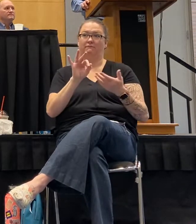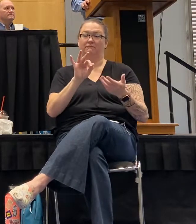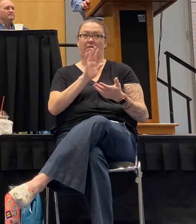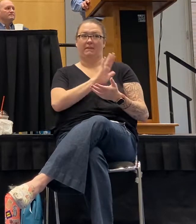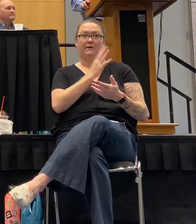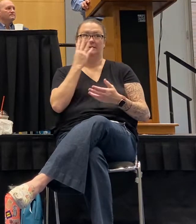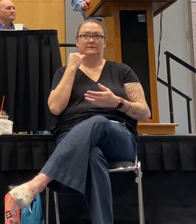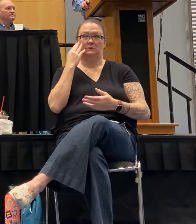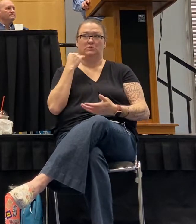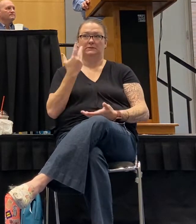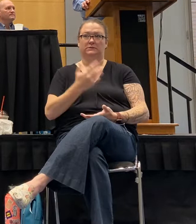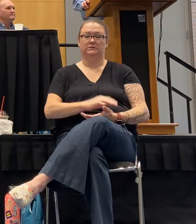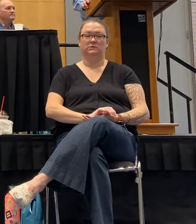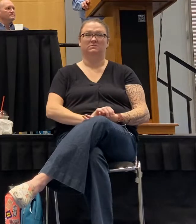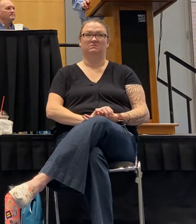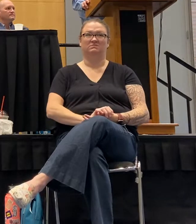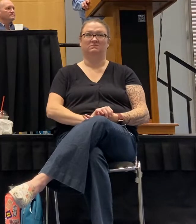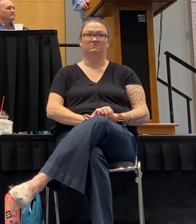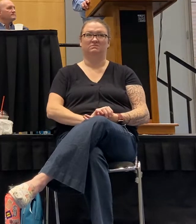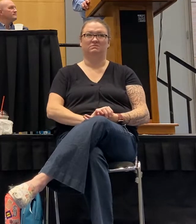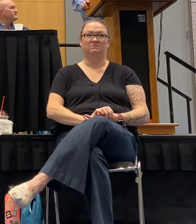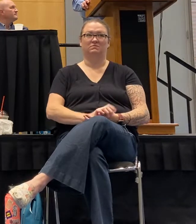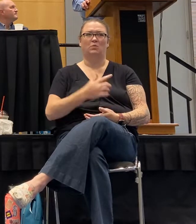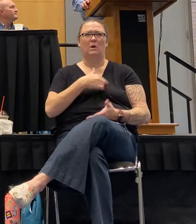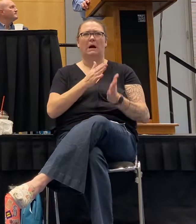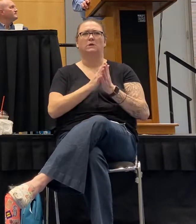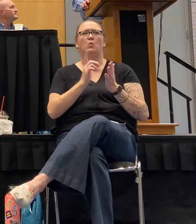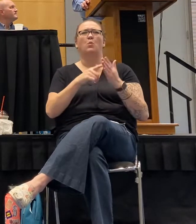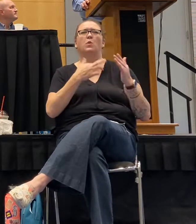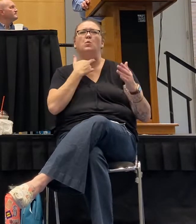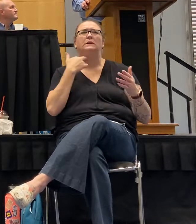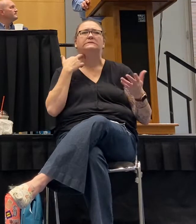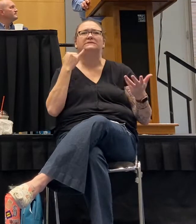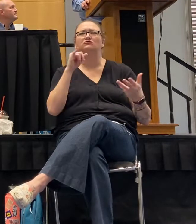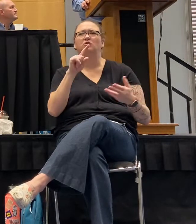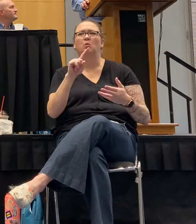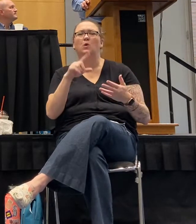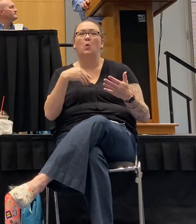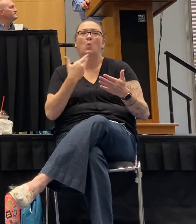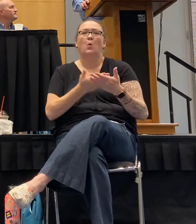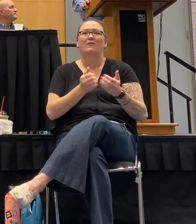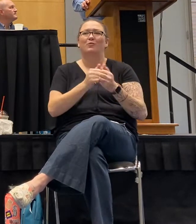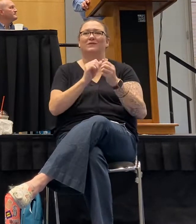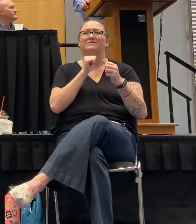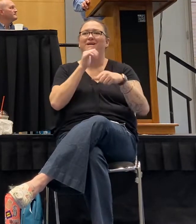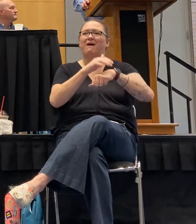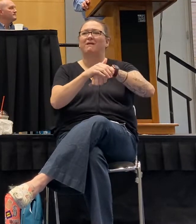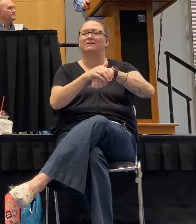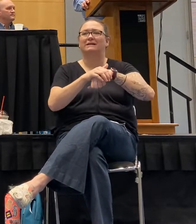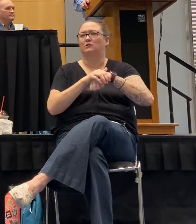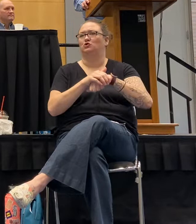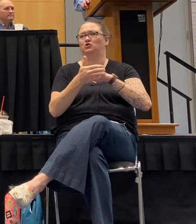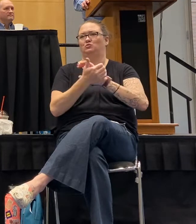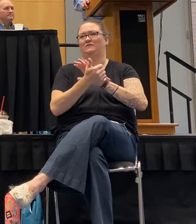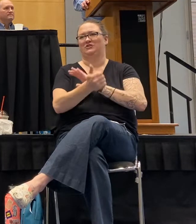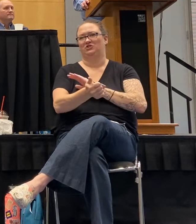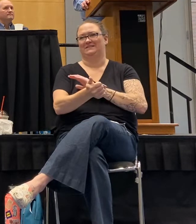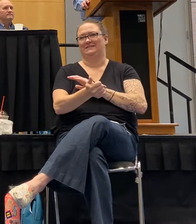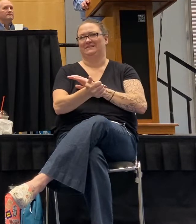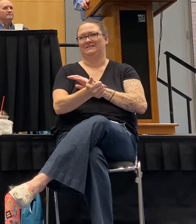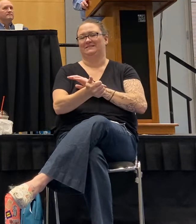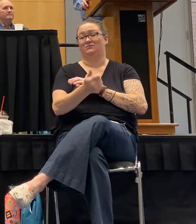their experience. We asked, what are the risks of J1s arriving with insufficient English proficiency?